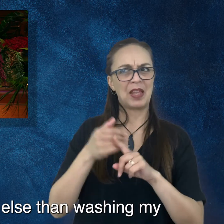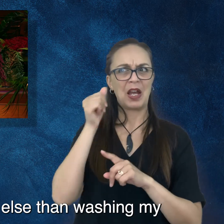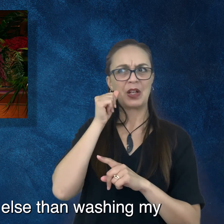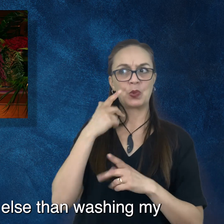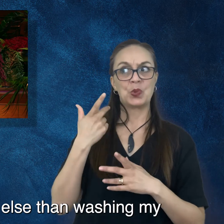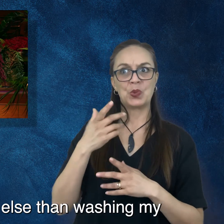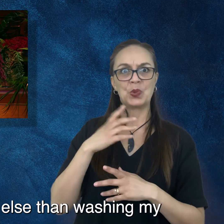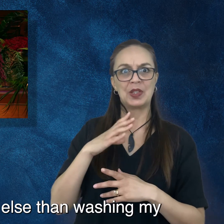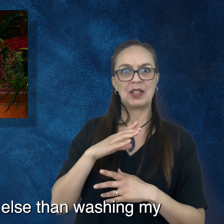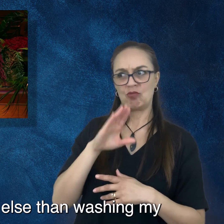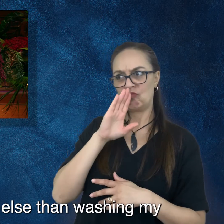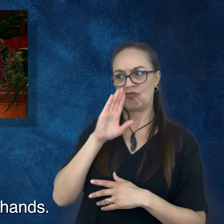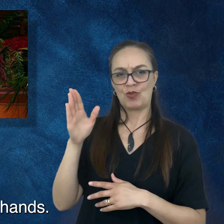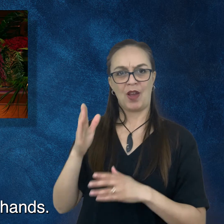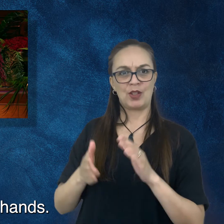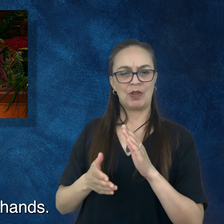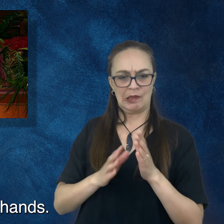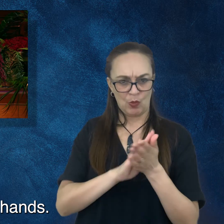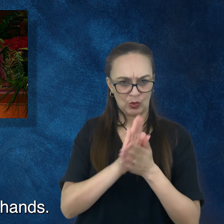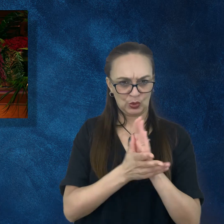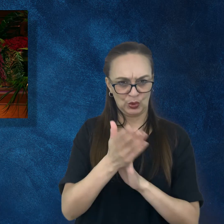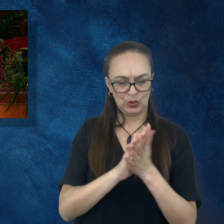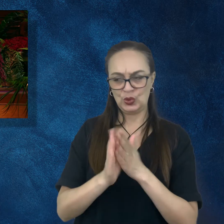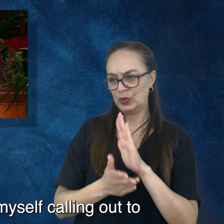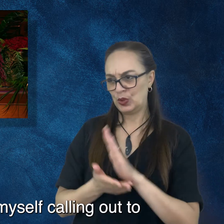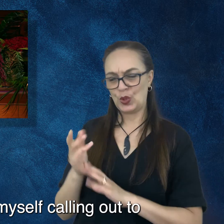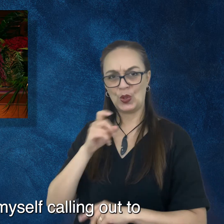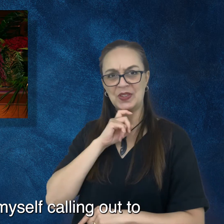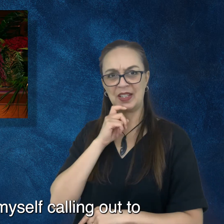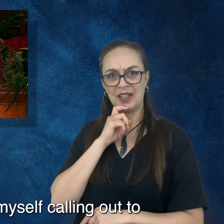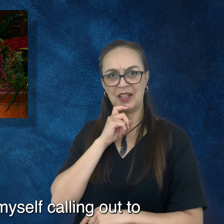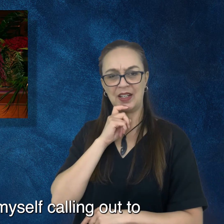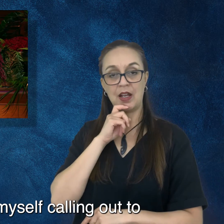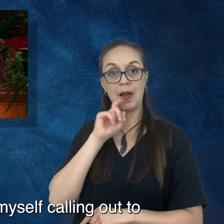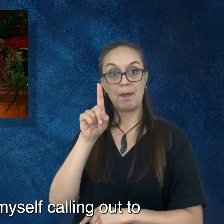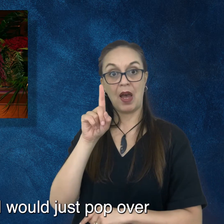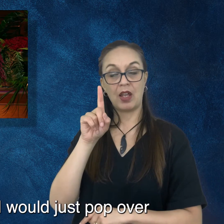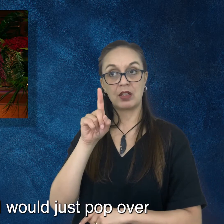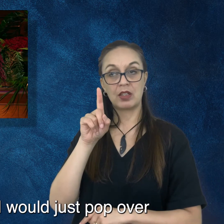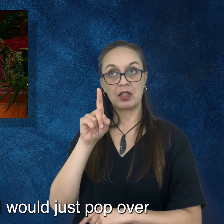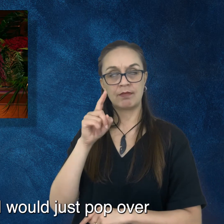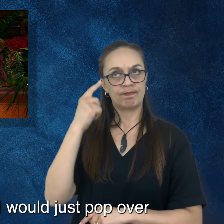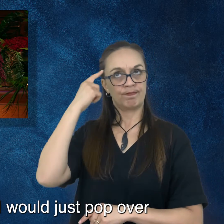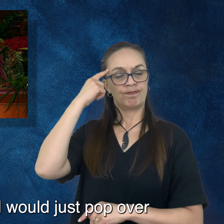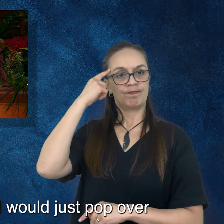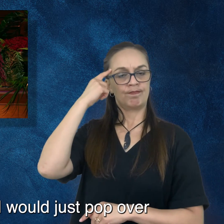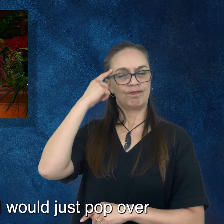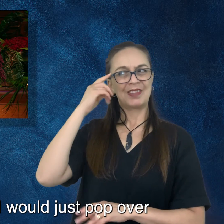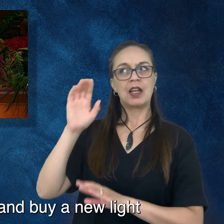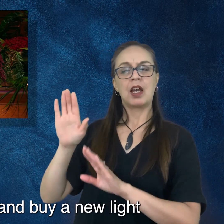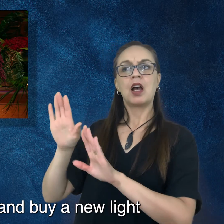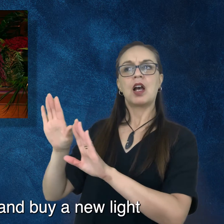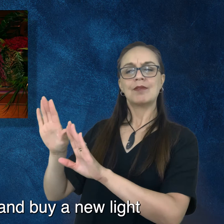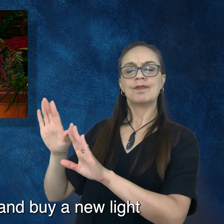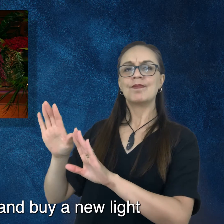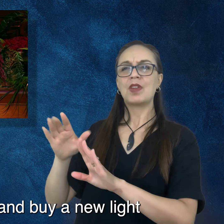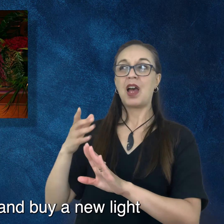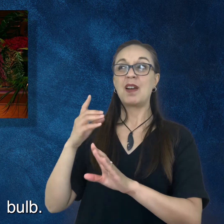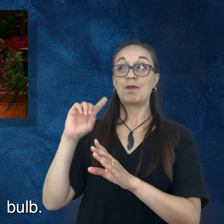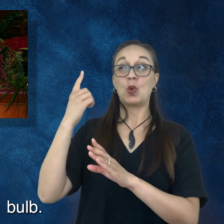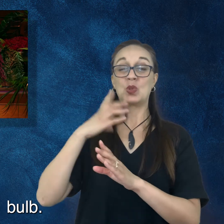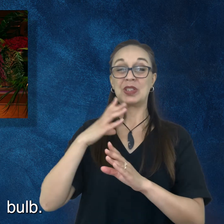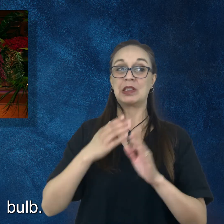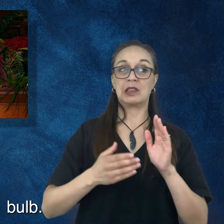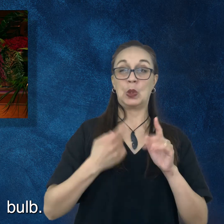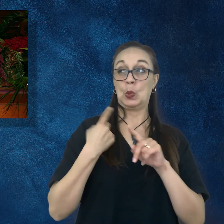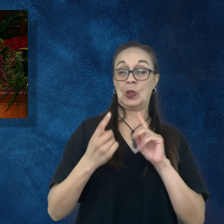doing anything else than washing my hands. But I heard myself calling out to Mary Ann that I would just pop over to the store and buy a new